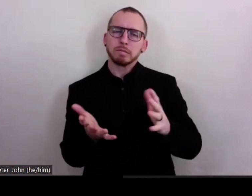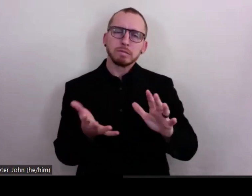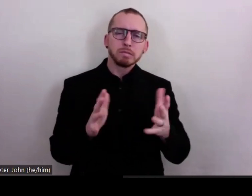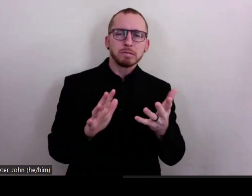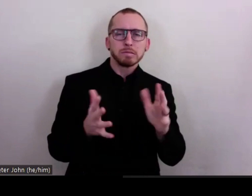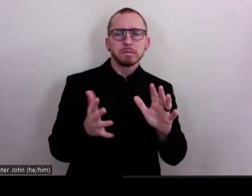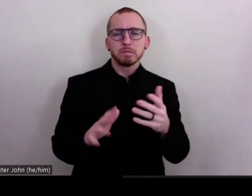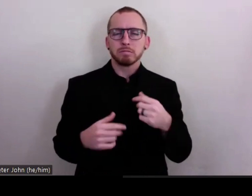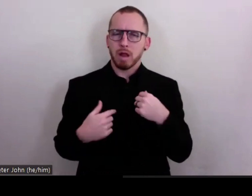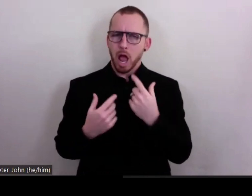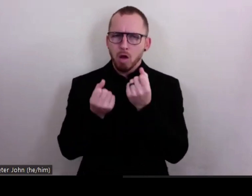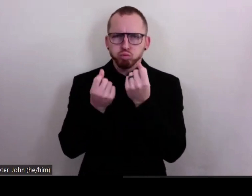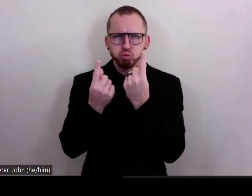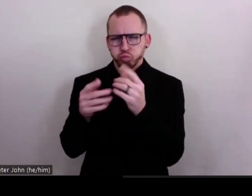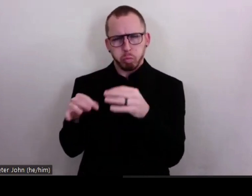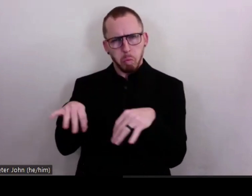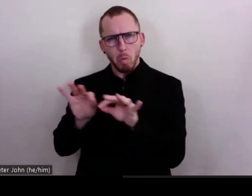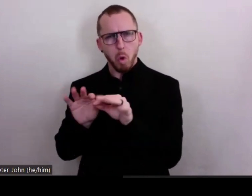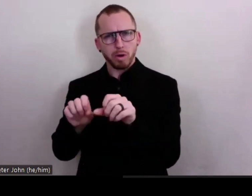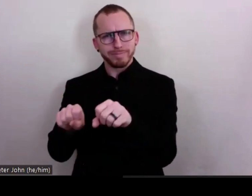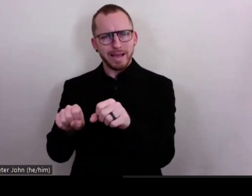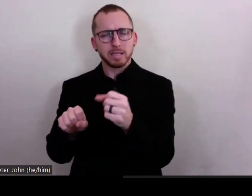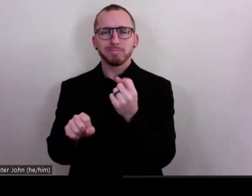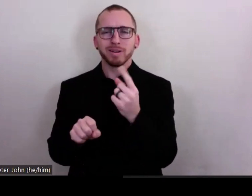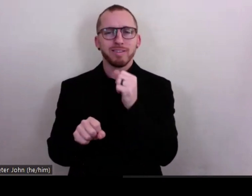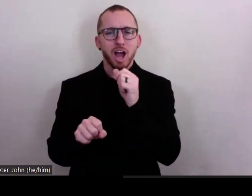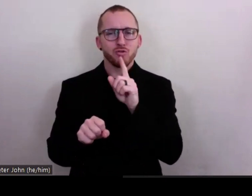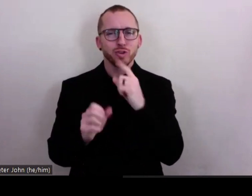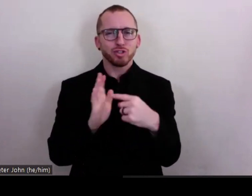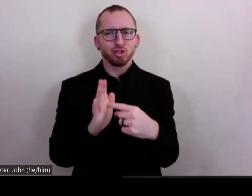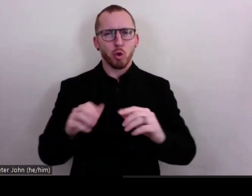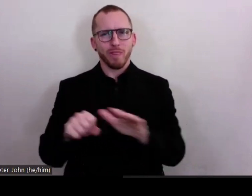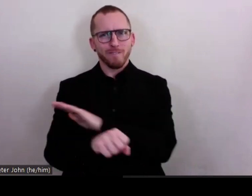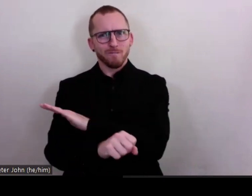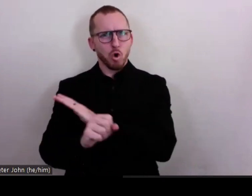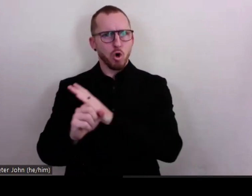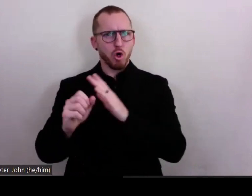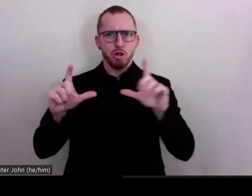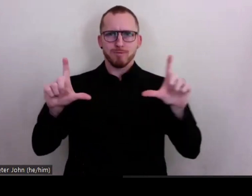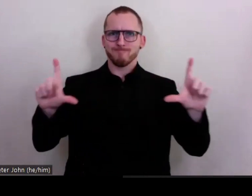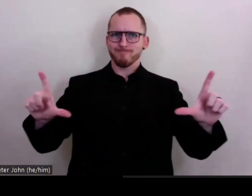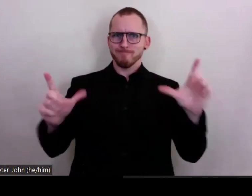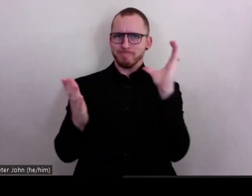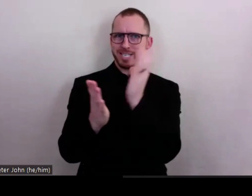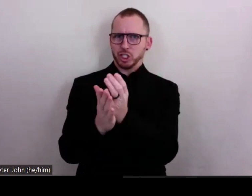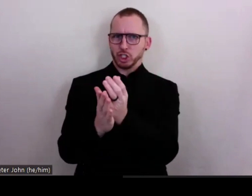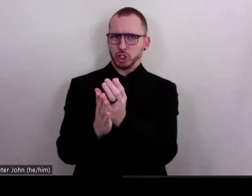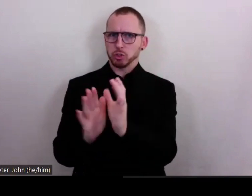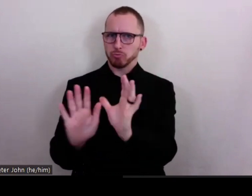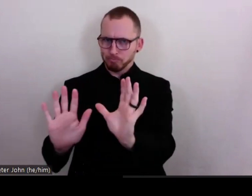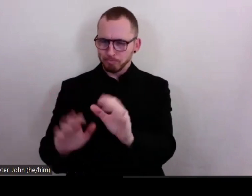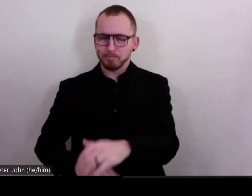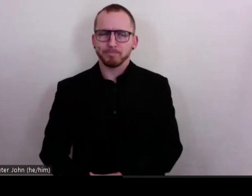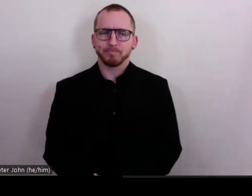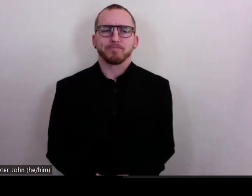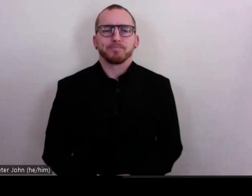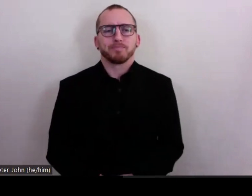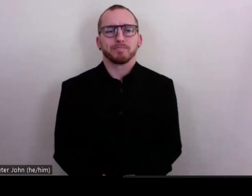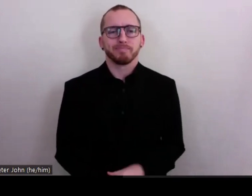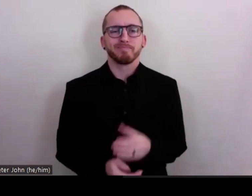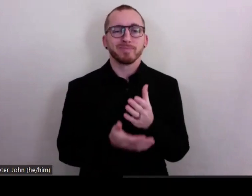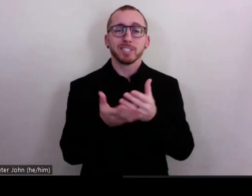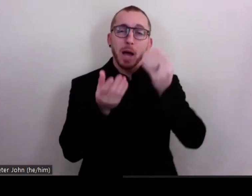for them, but they're never going to show the full picture. That's number one. Number two, it is sometimes